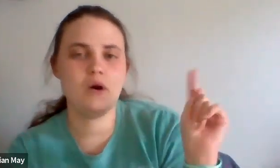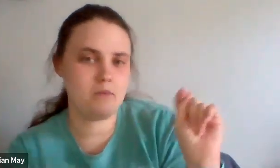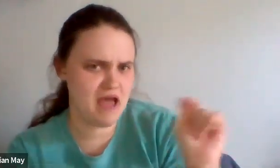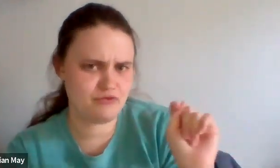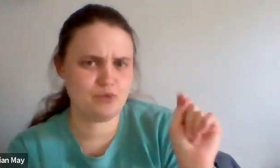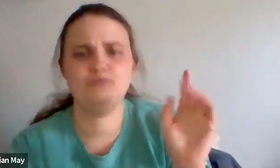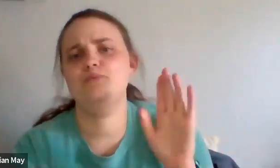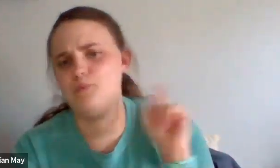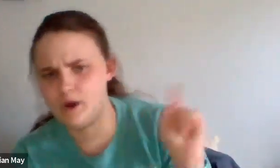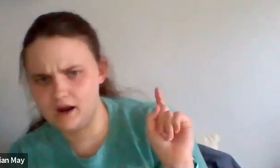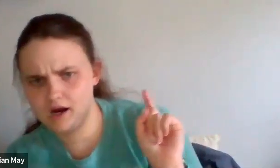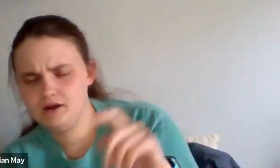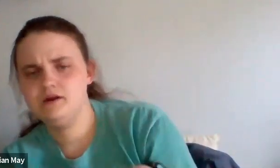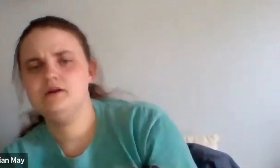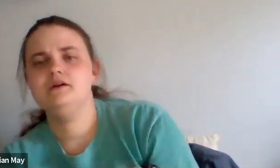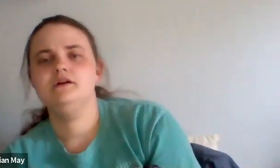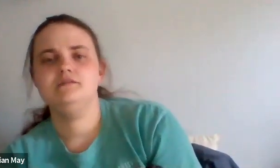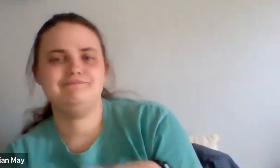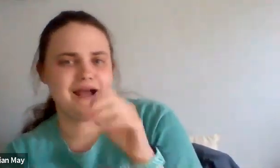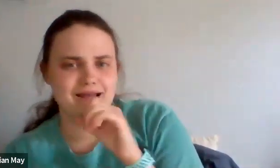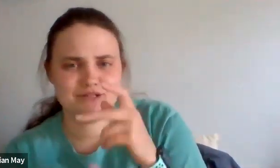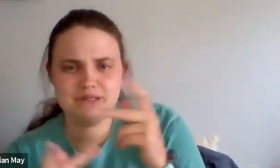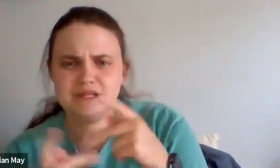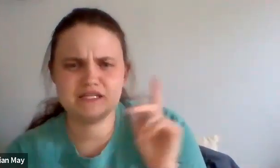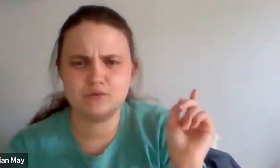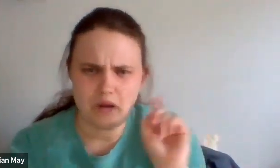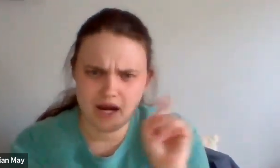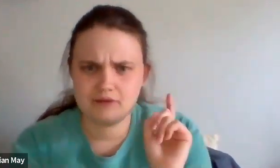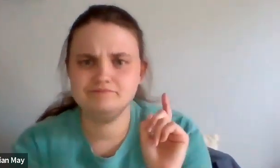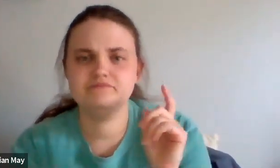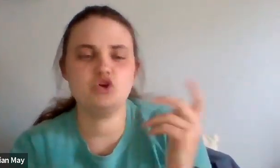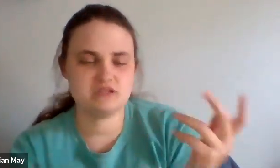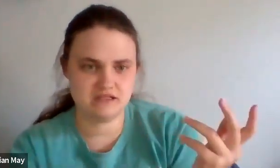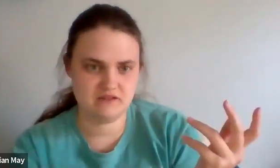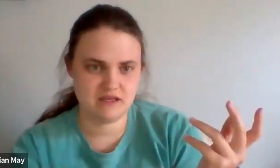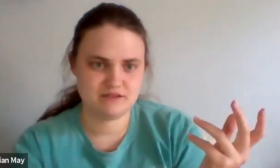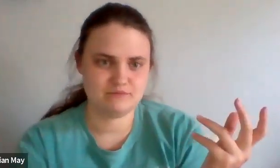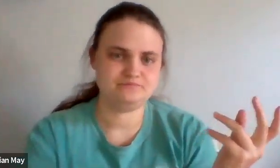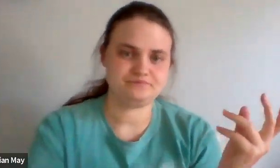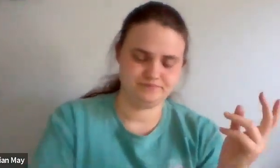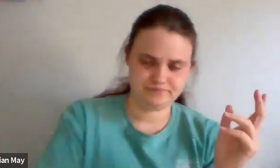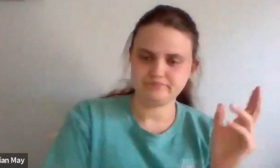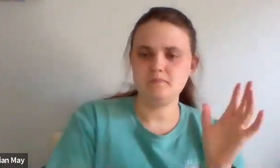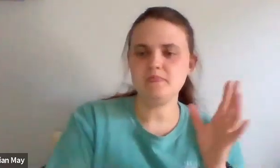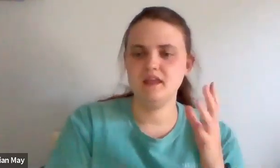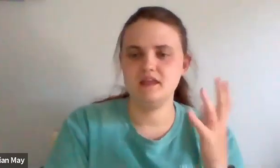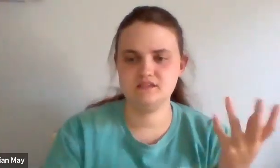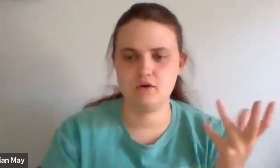So bathroom, where? Ice cream place, where? Those kinds of things. And